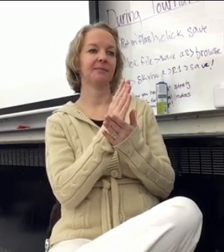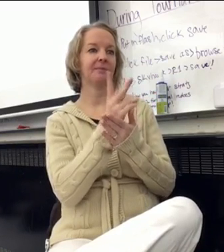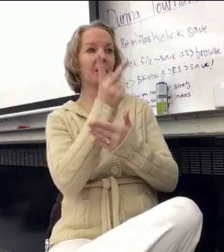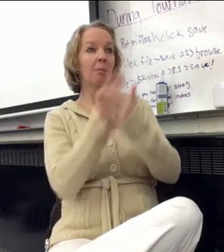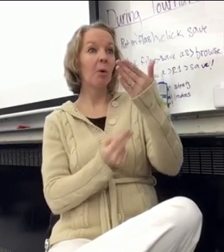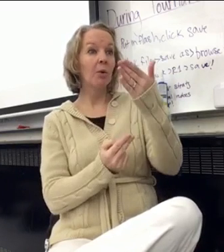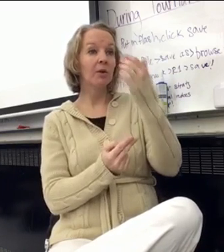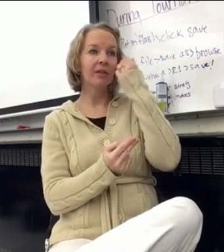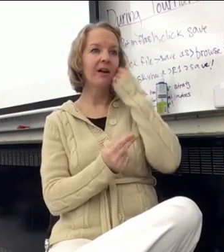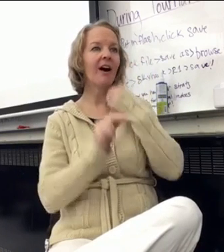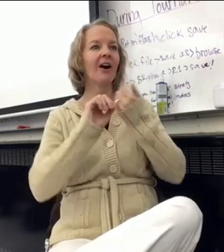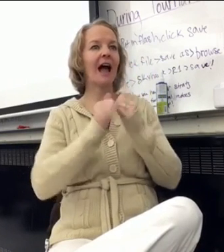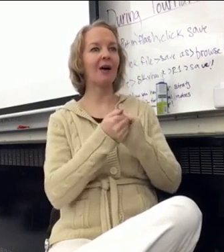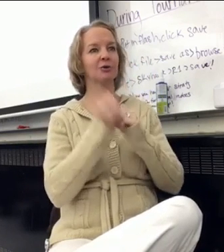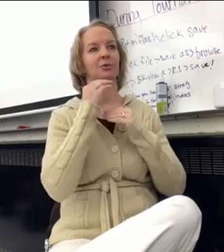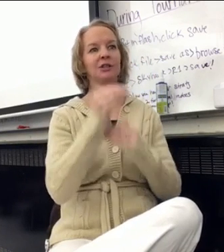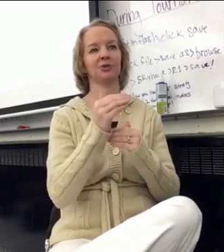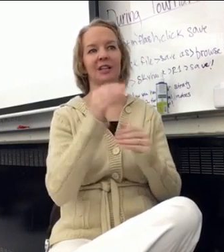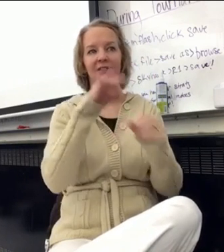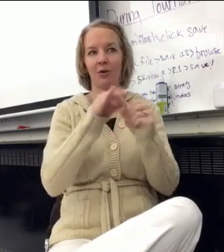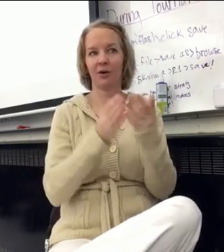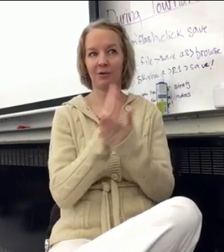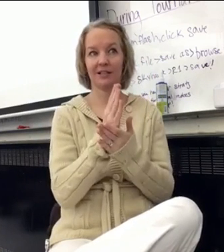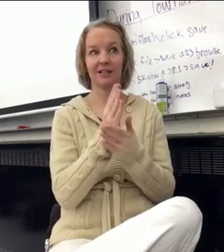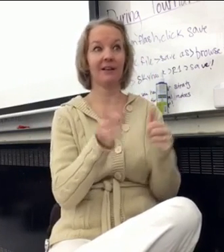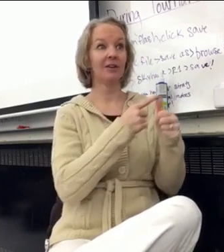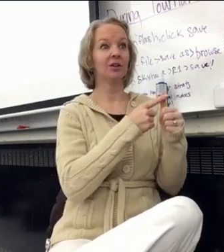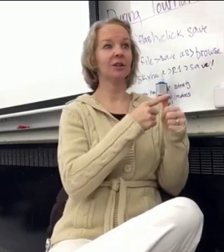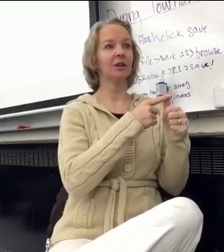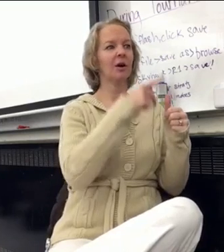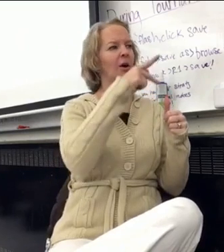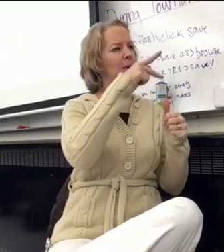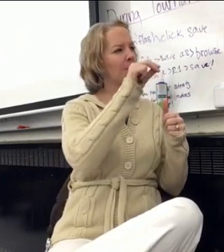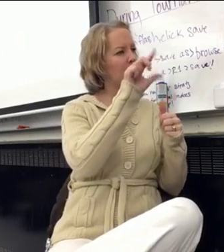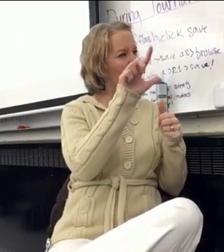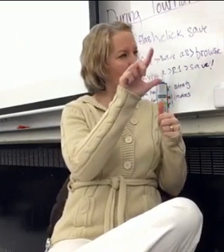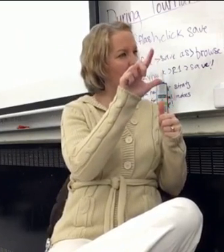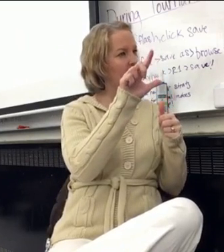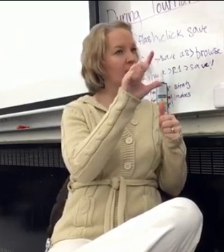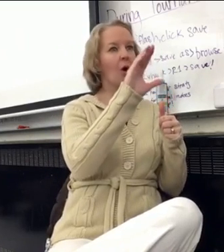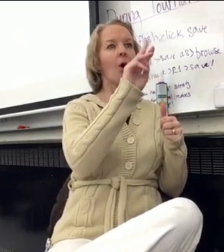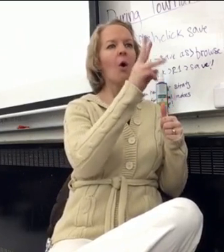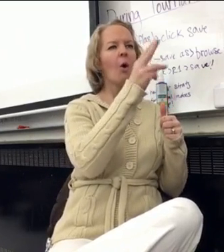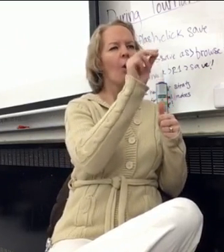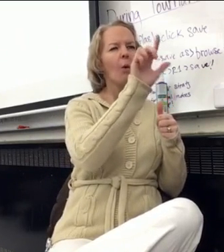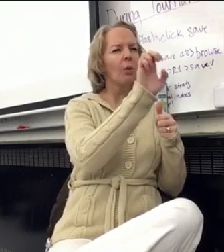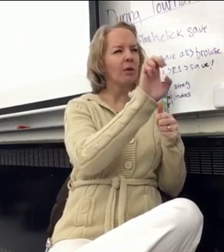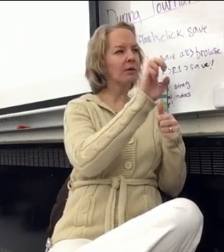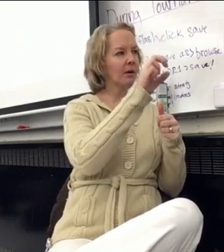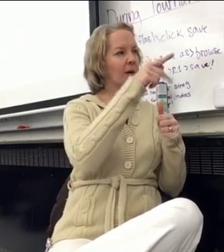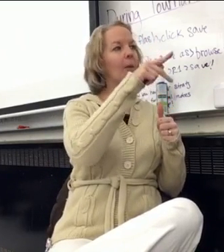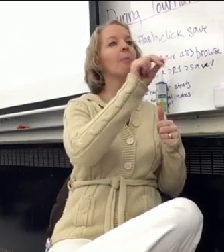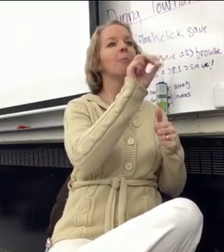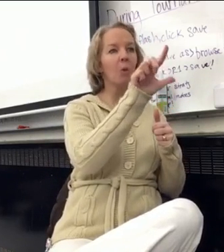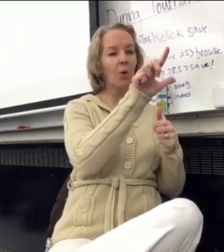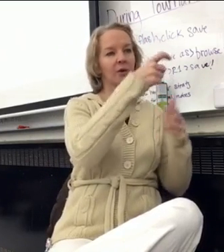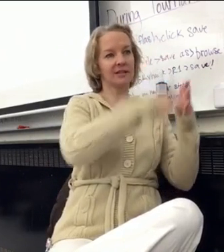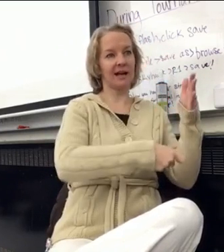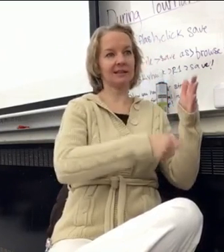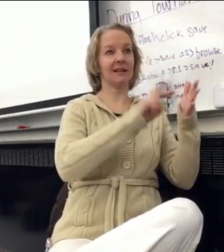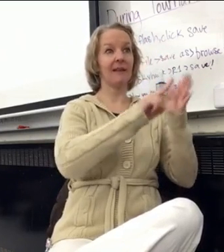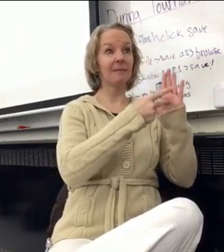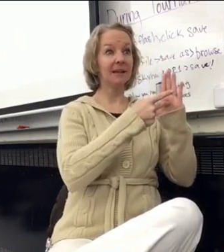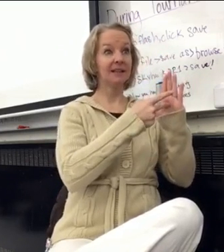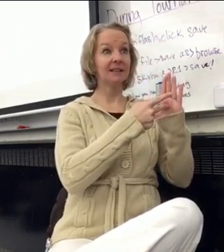Both of these were ways to restrict African American voting rights. The first one with poll taxes is what you would do is you would be required to pay